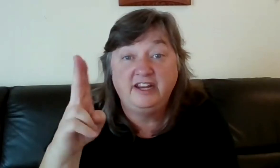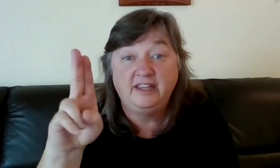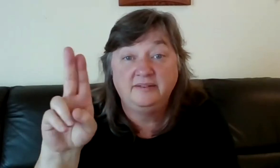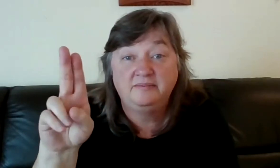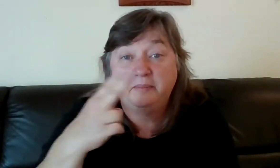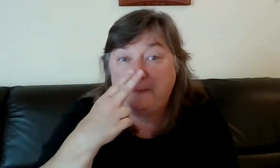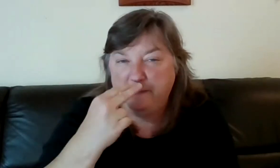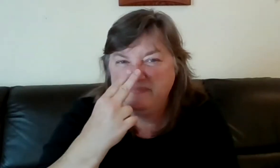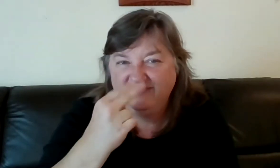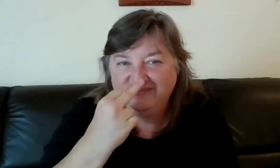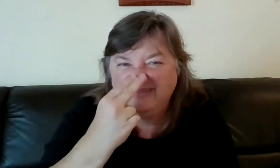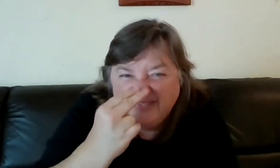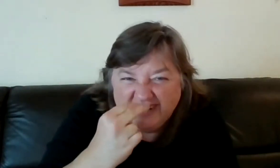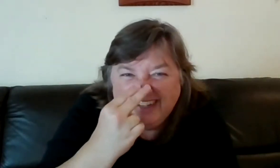Funny, funny.